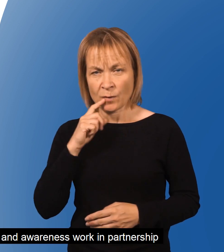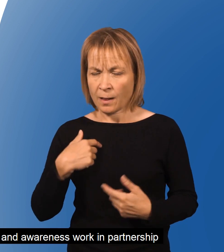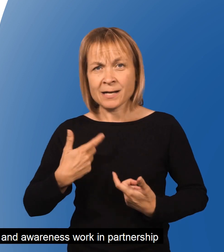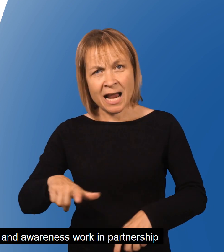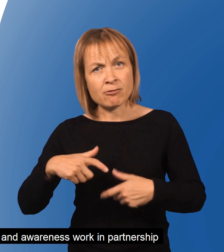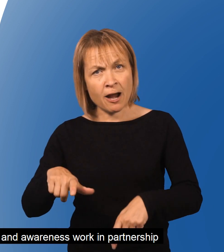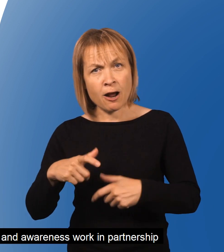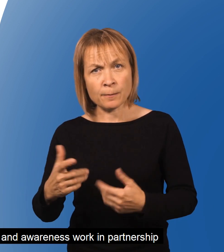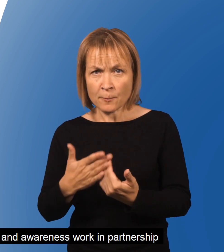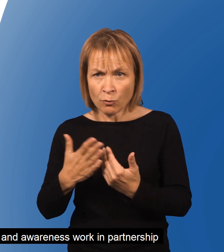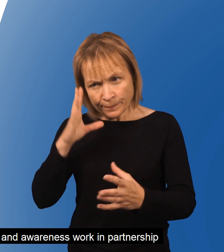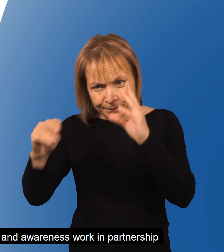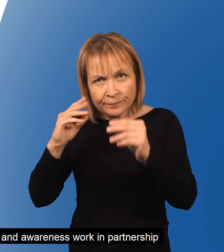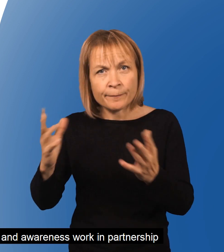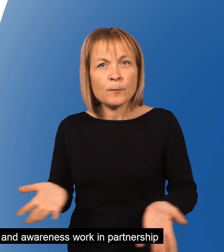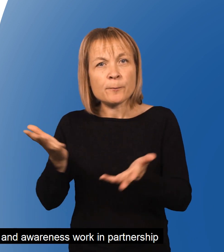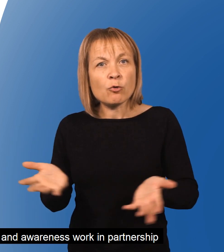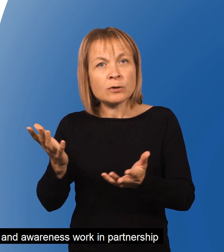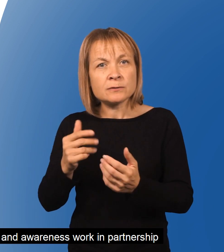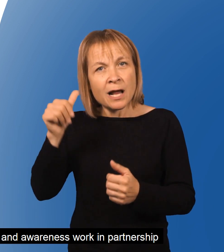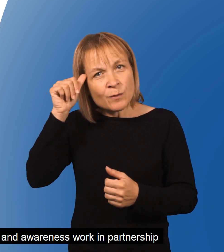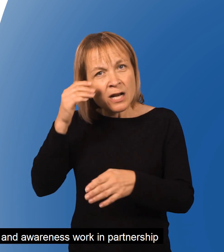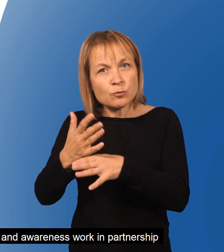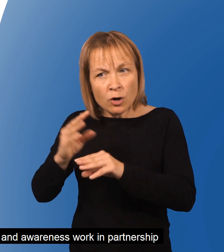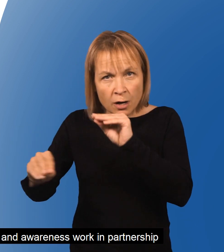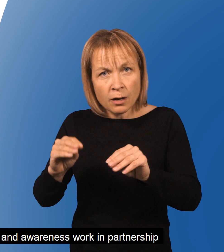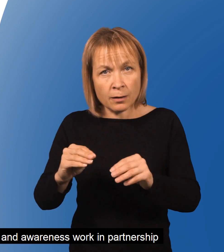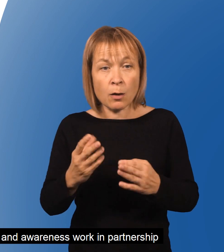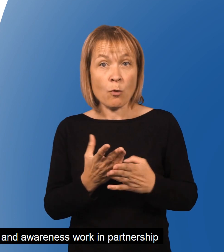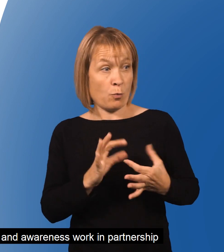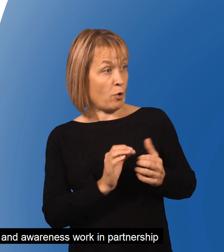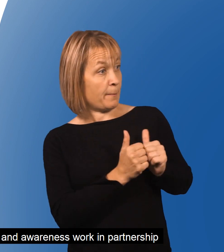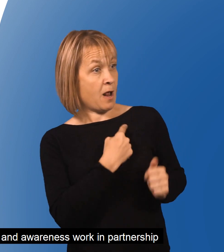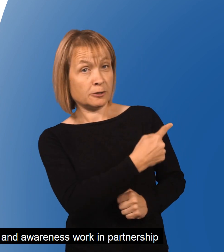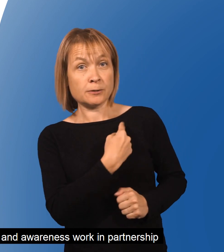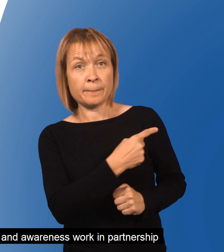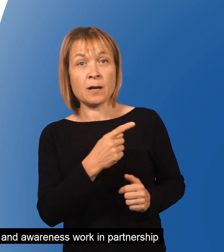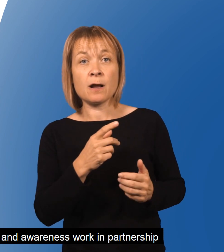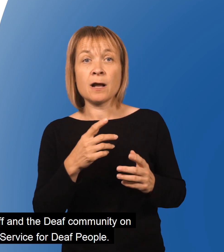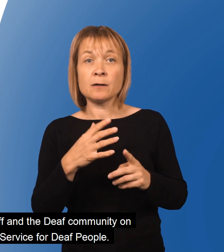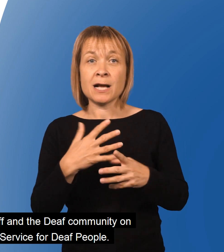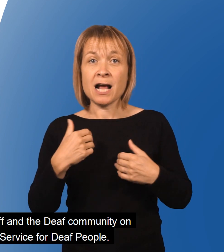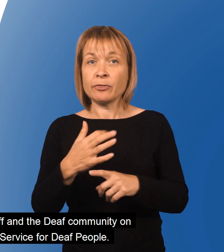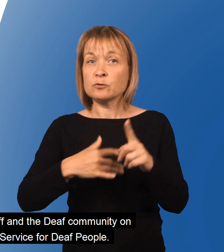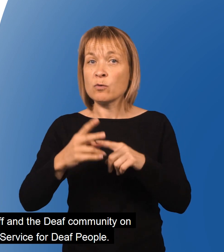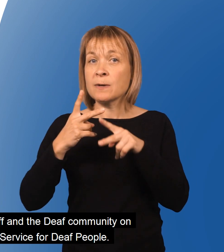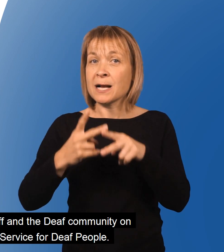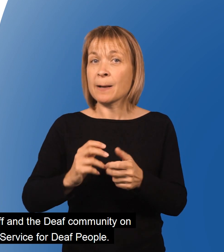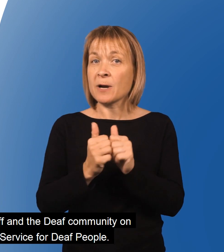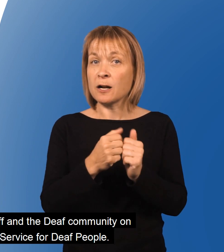carry out further promotional and awareness work in partnership with health and social care partnerships for both staff and the